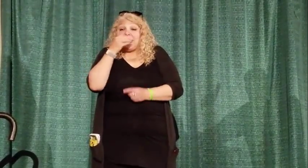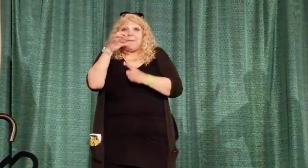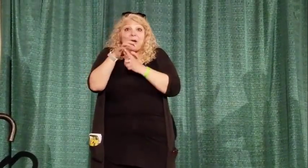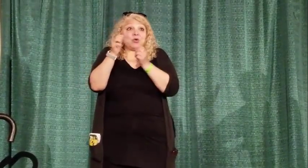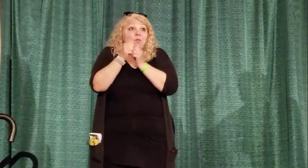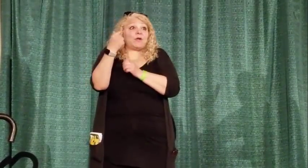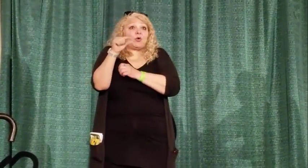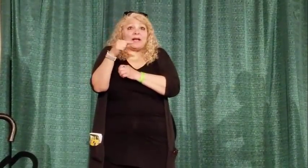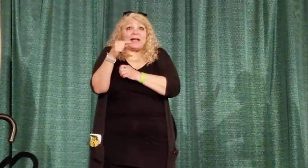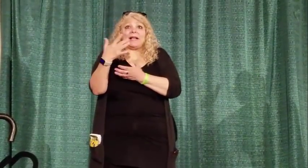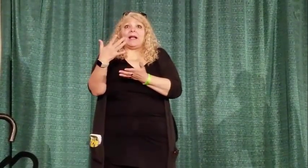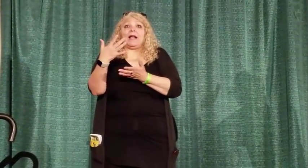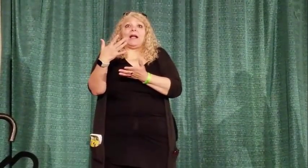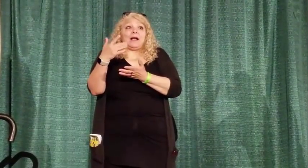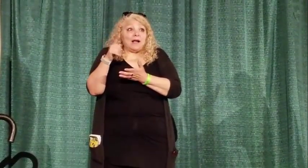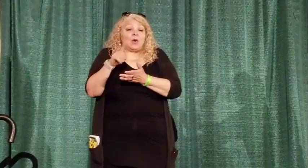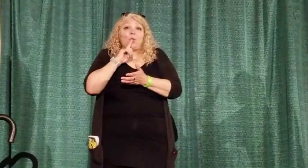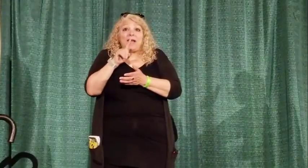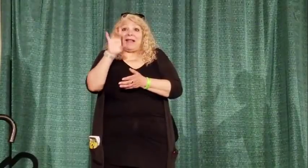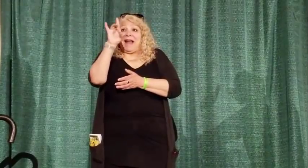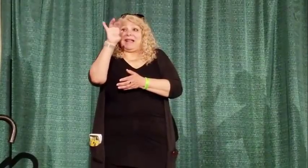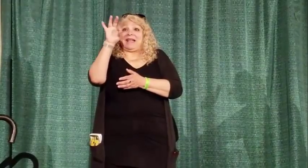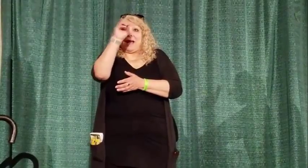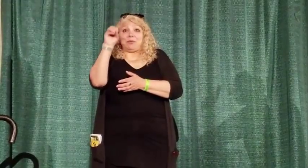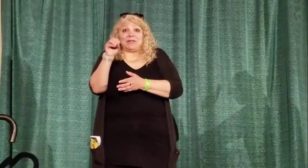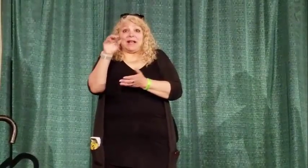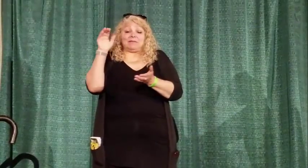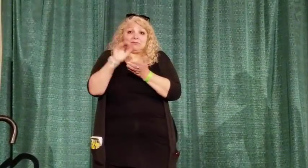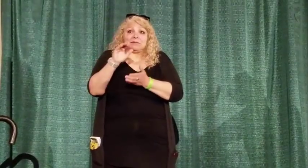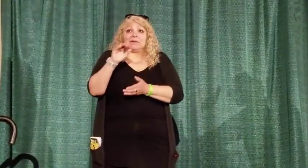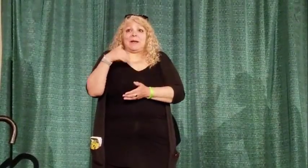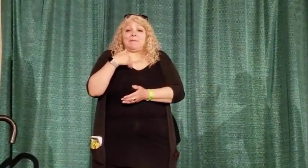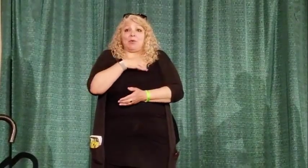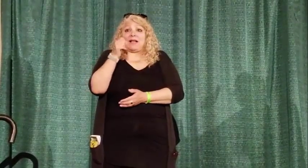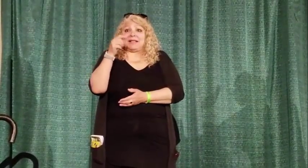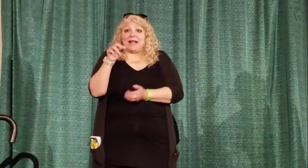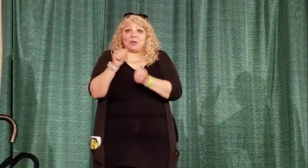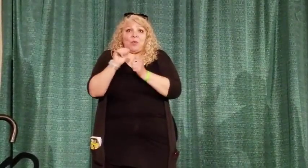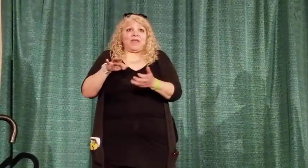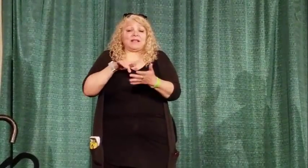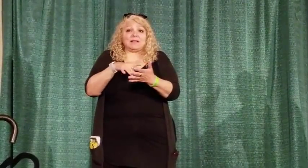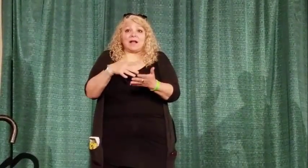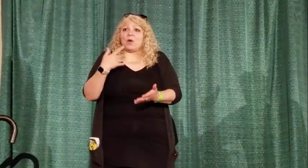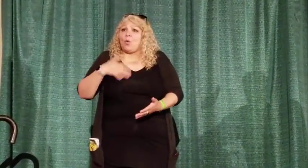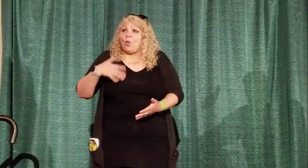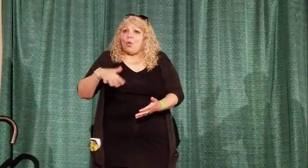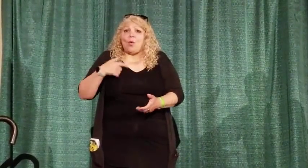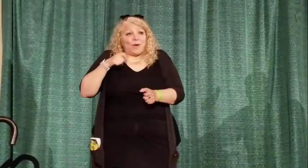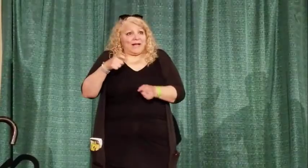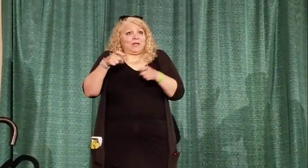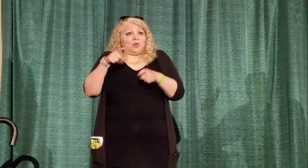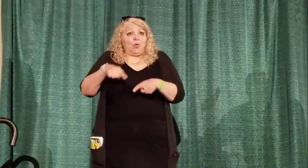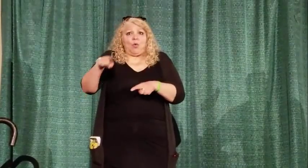Mushrooms with greens, even green tea, showed an 89% reduction of breast cancer in that study. Tremendous power to control these diseases.